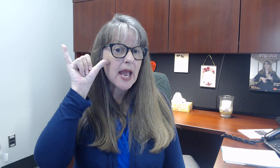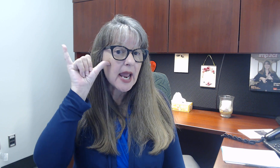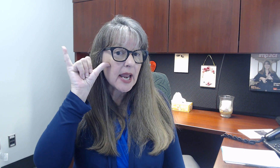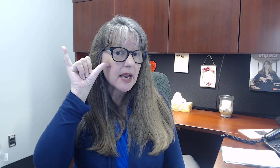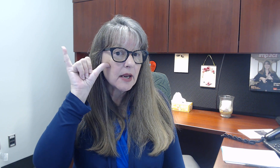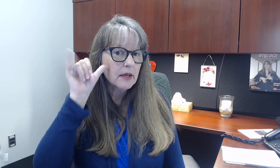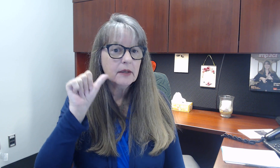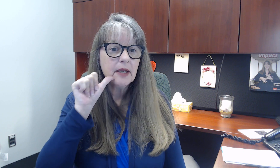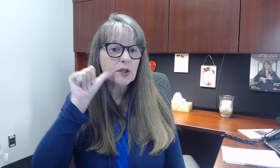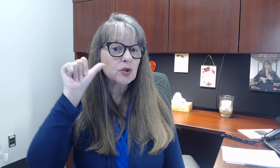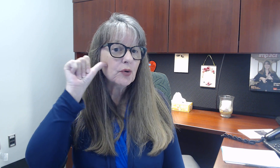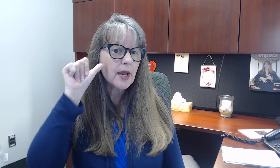Yesterday,